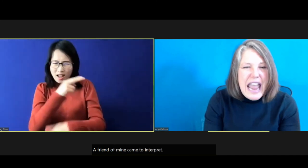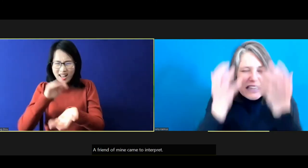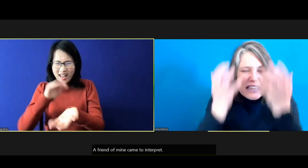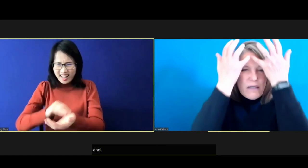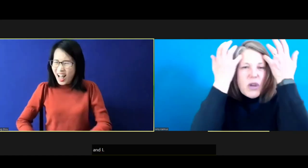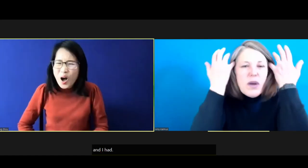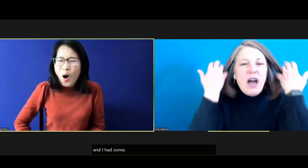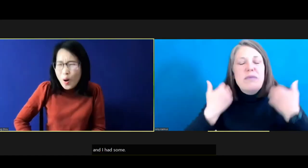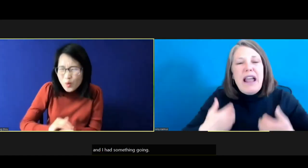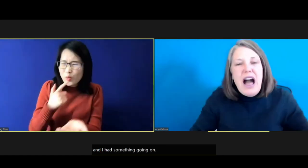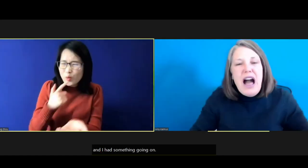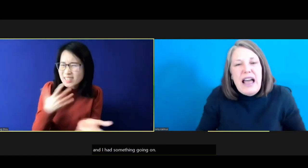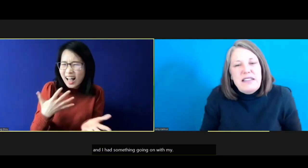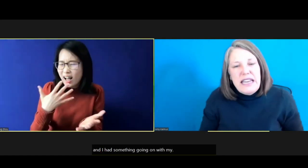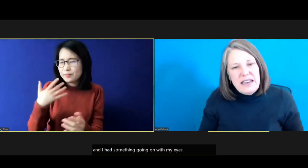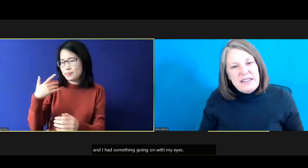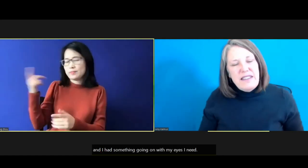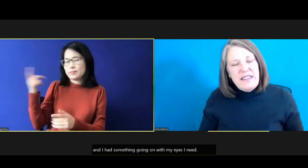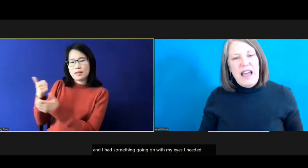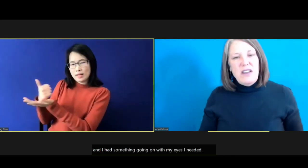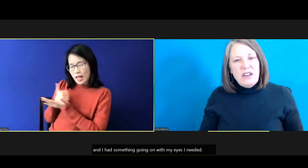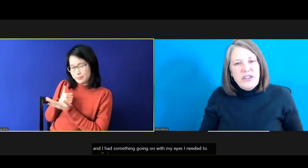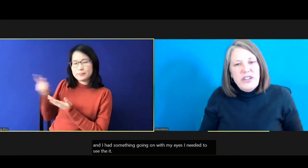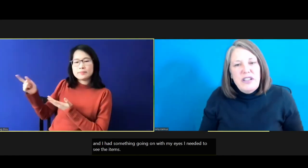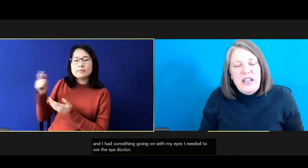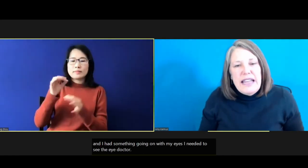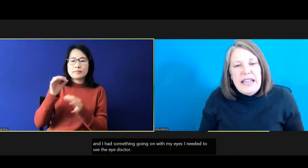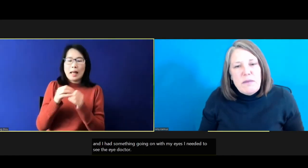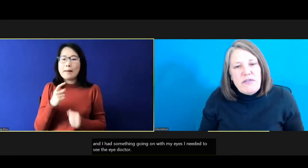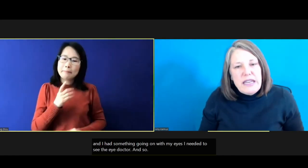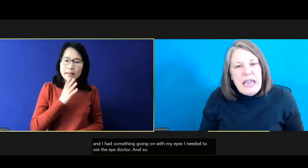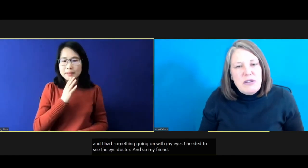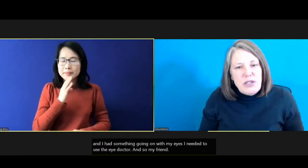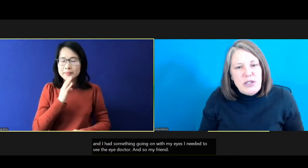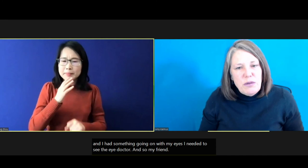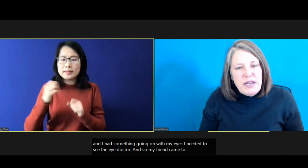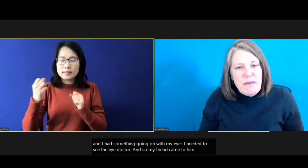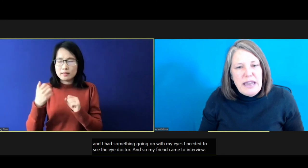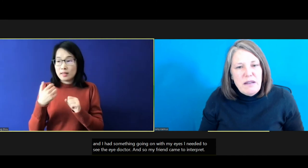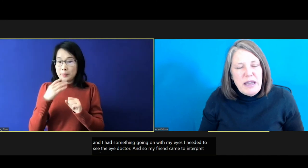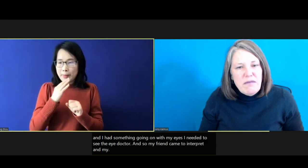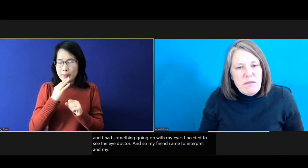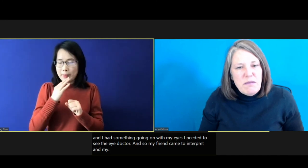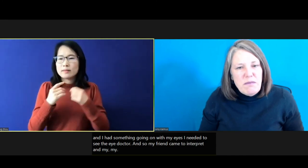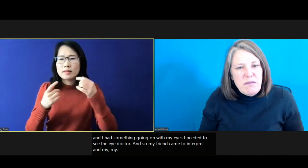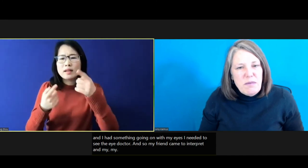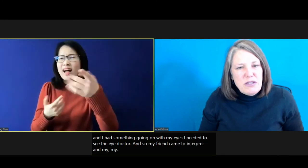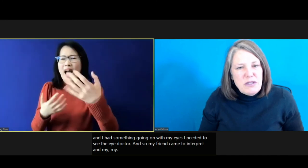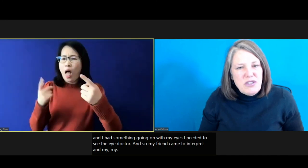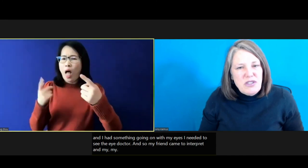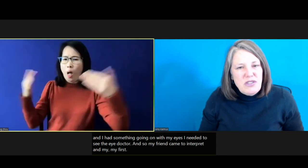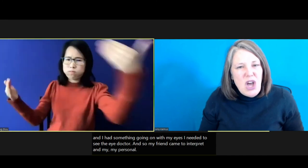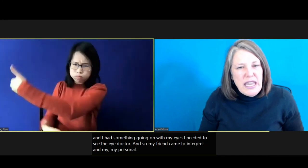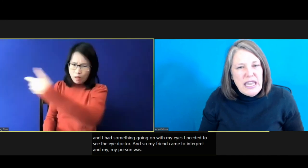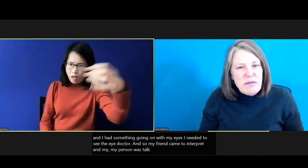And I had something going on with my eyes. I needed to see the eye doctor. And so my friend came to interpret, and my person